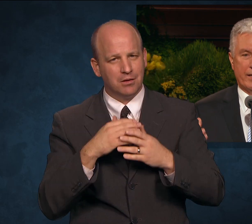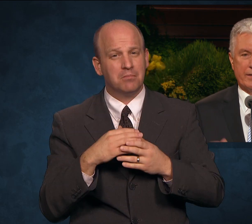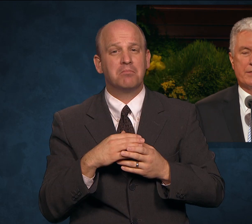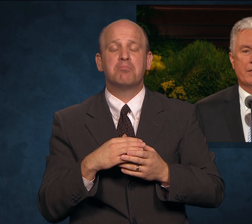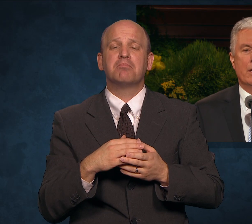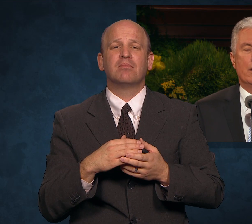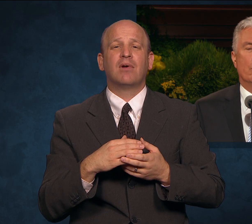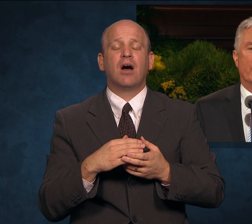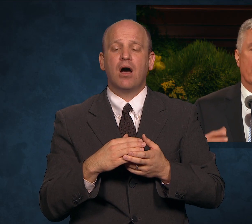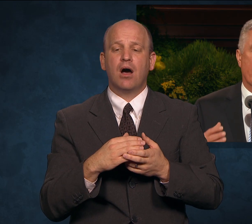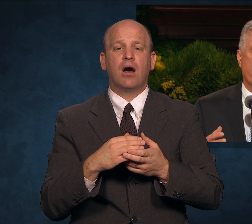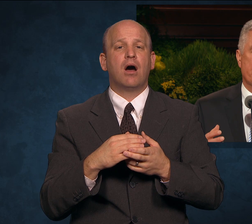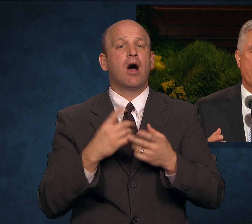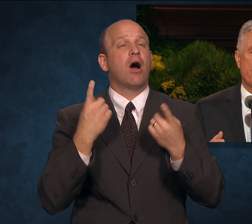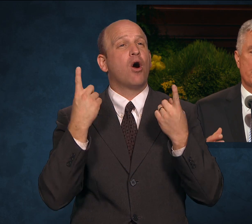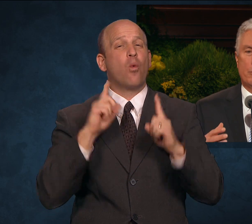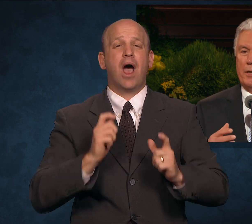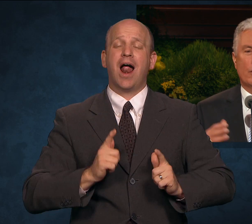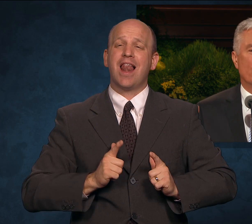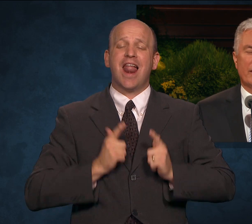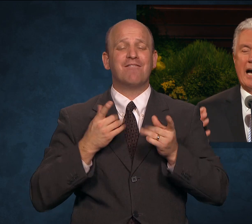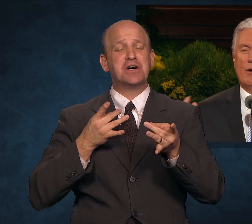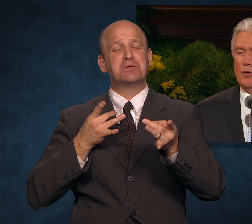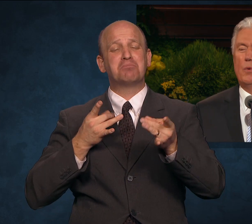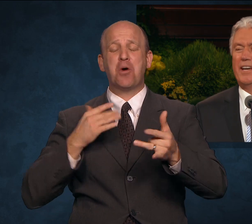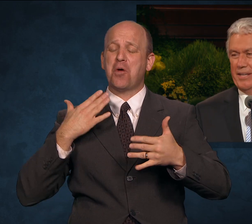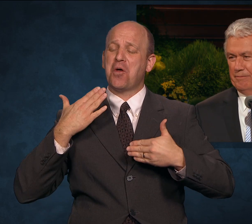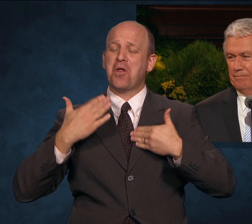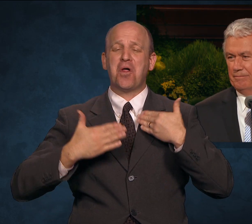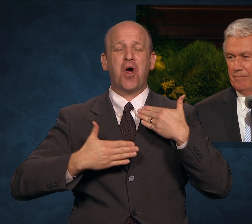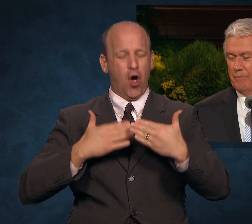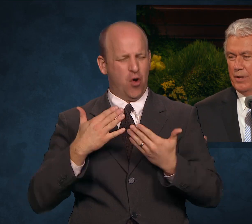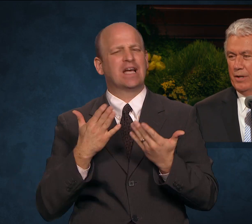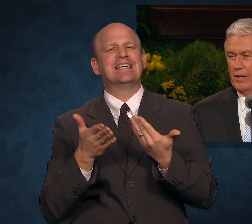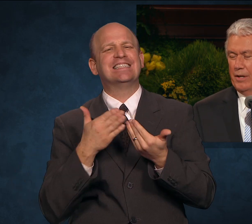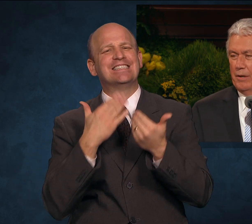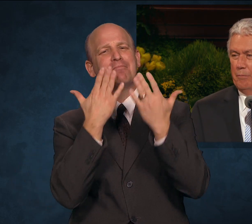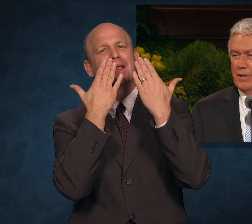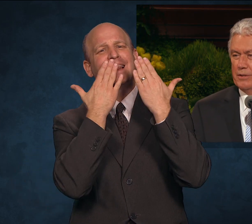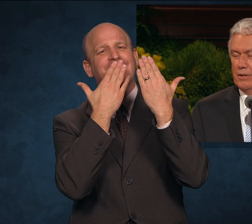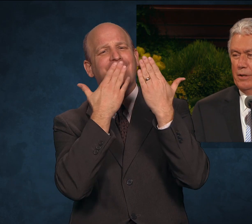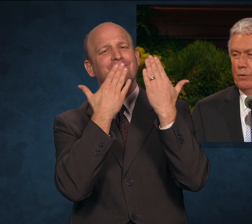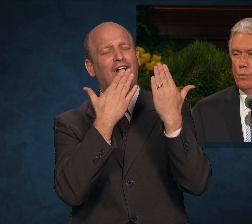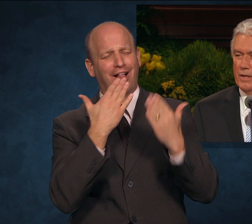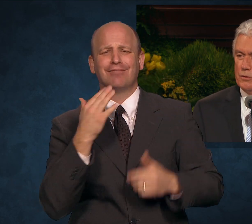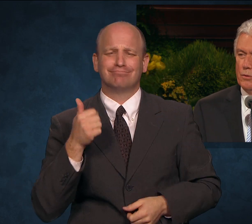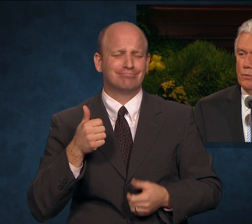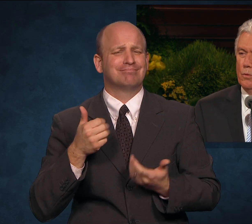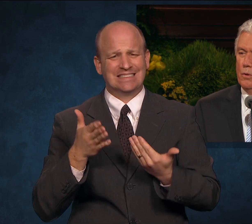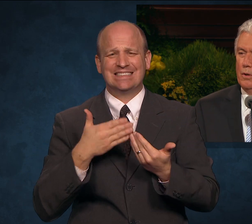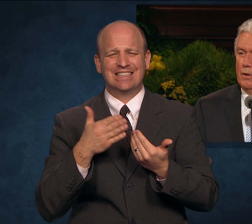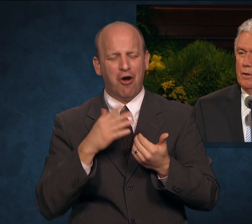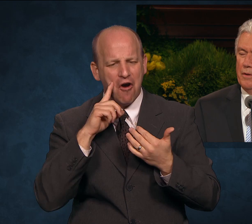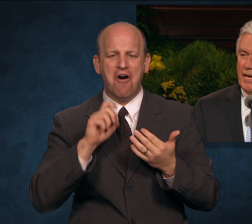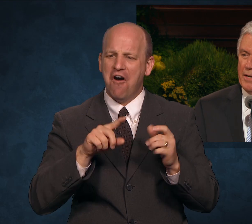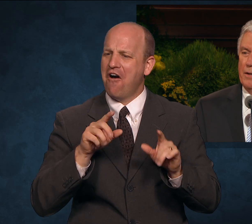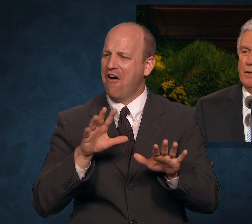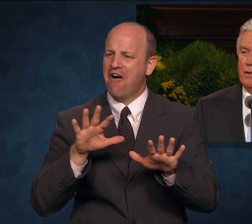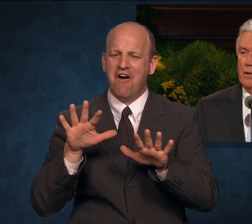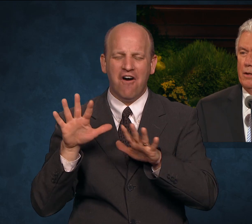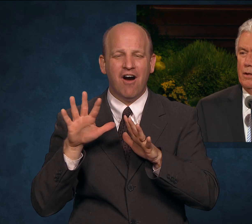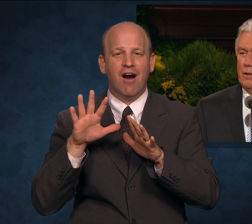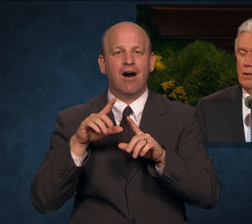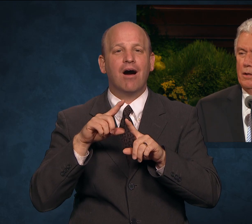for things when life seems to be going our way but what